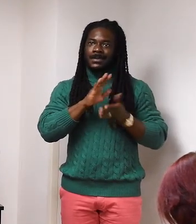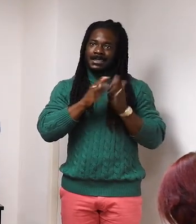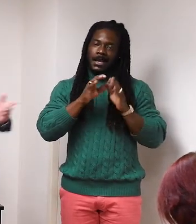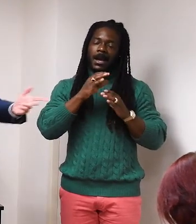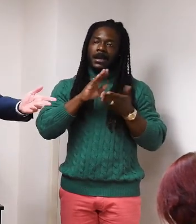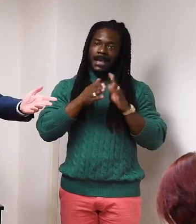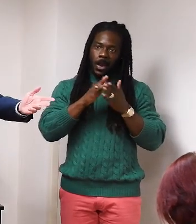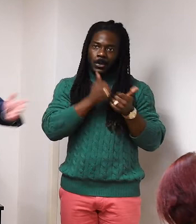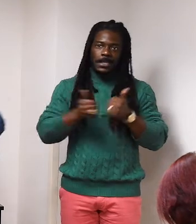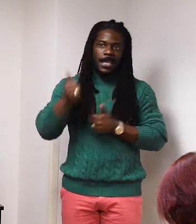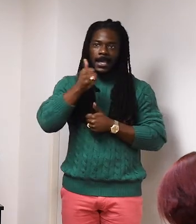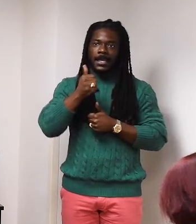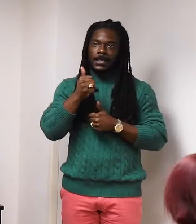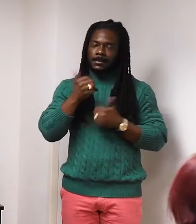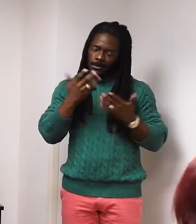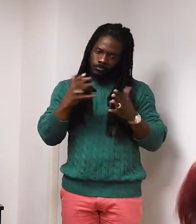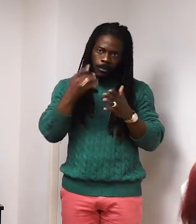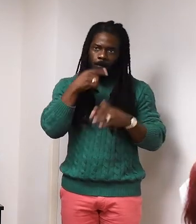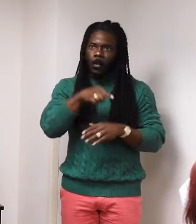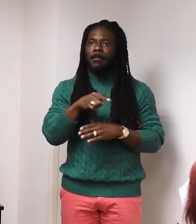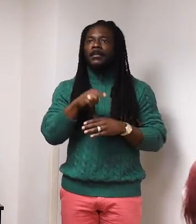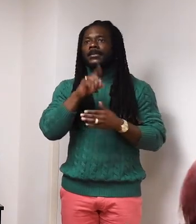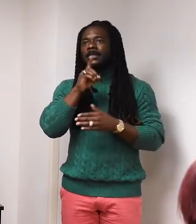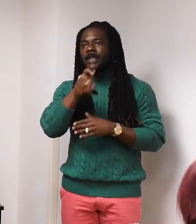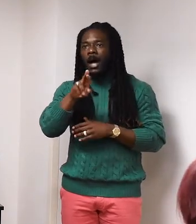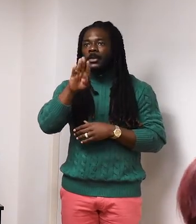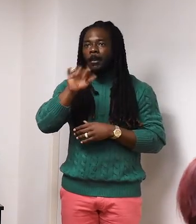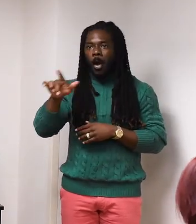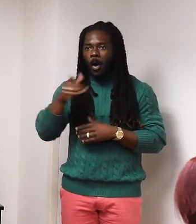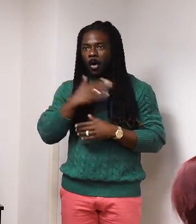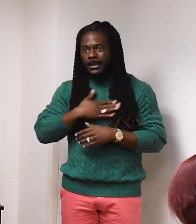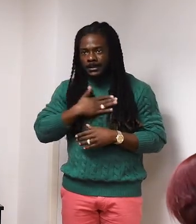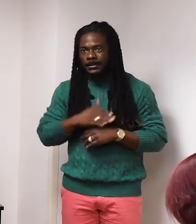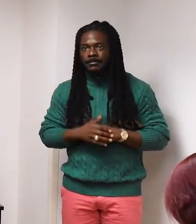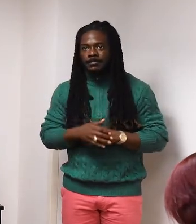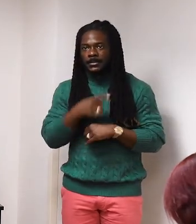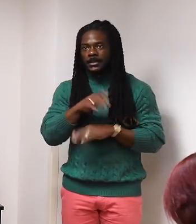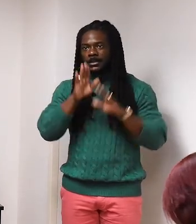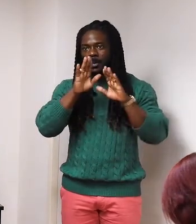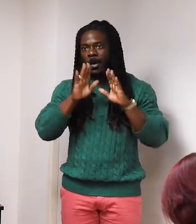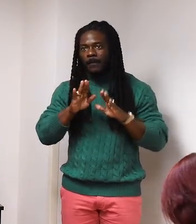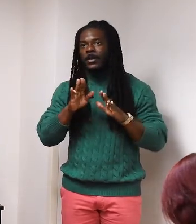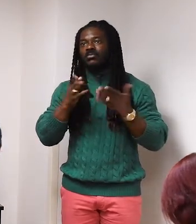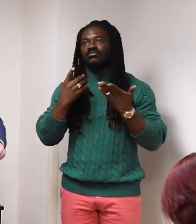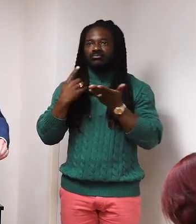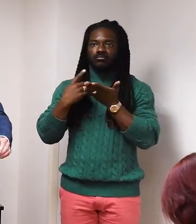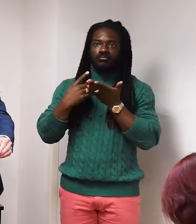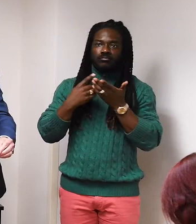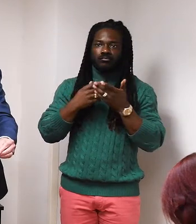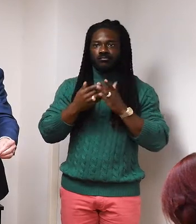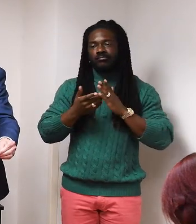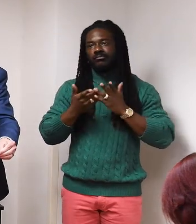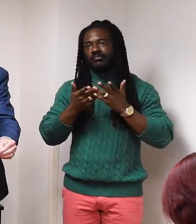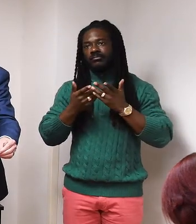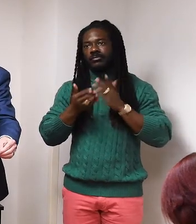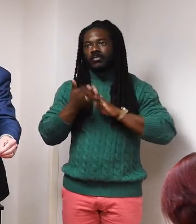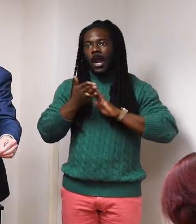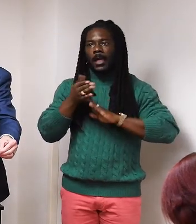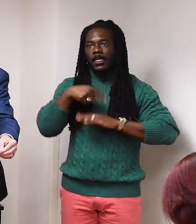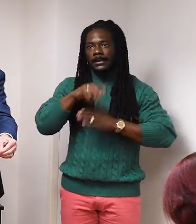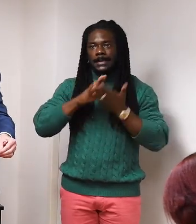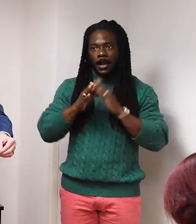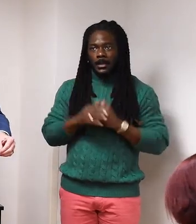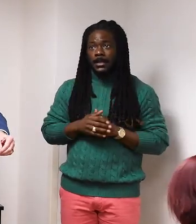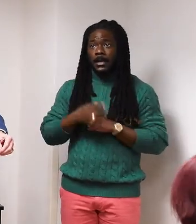about that. Let's give our executive a round of applause as well, Dr. Ball. A wonderful partner as a superintendent. But what we do